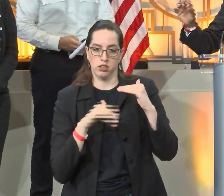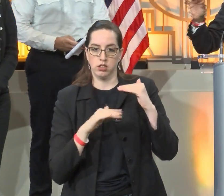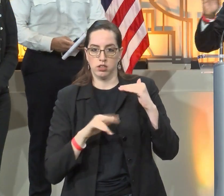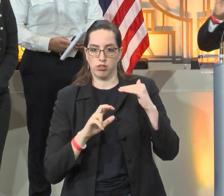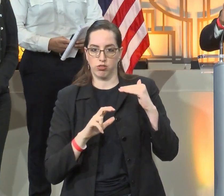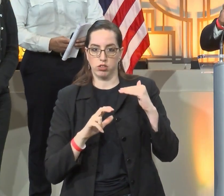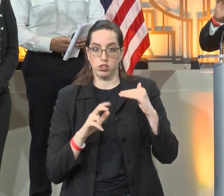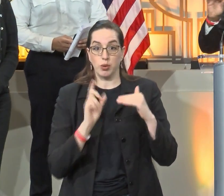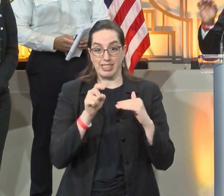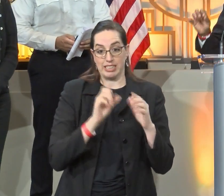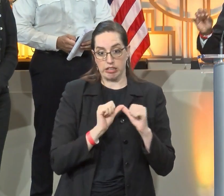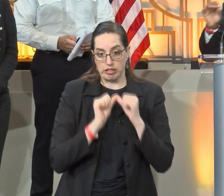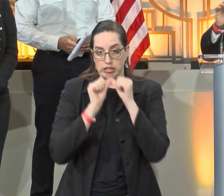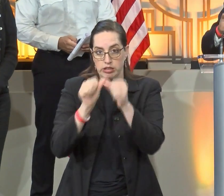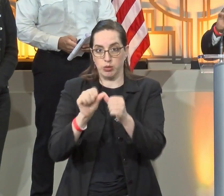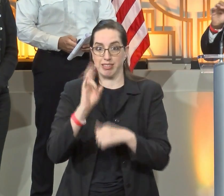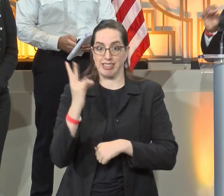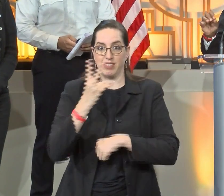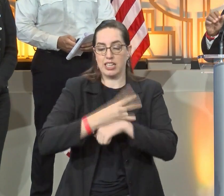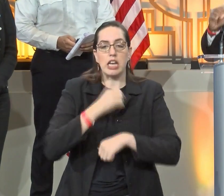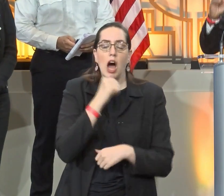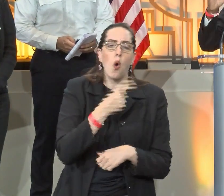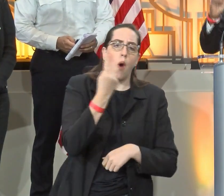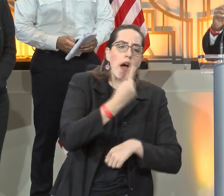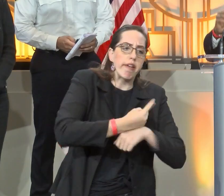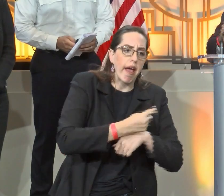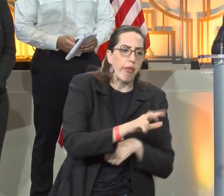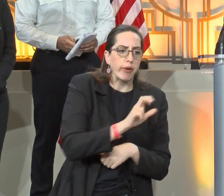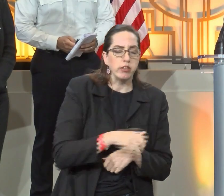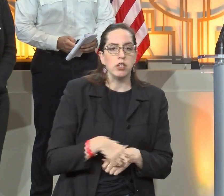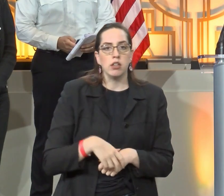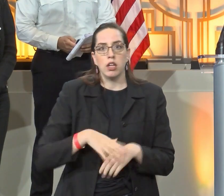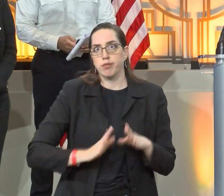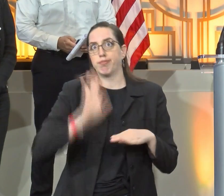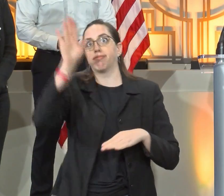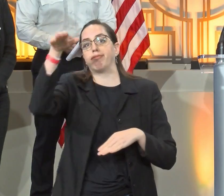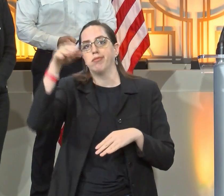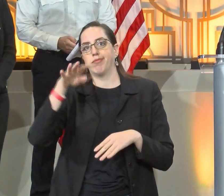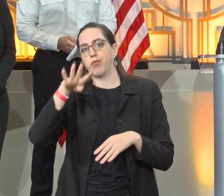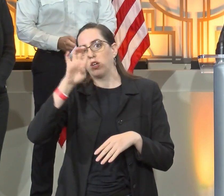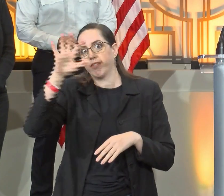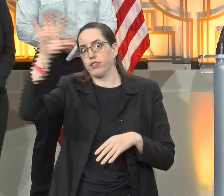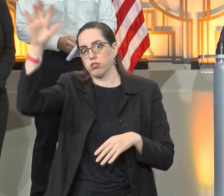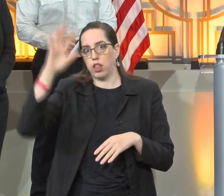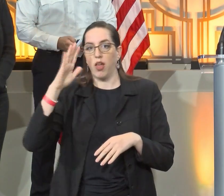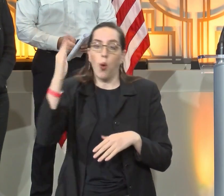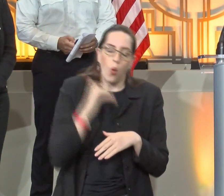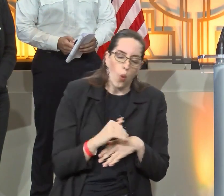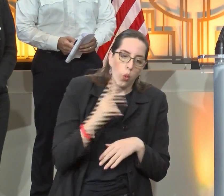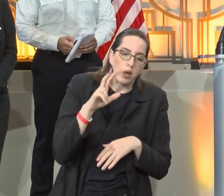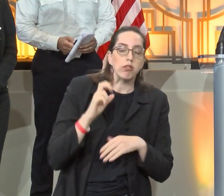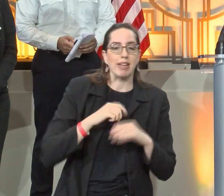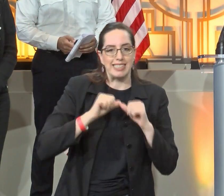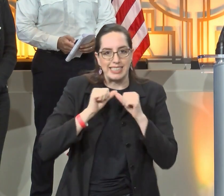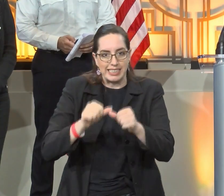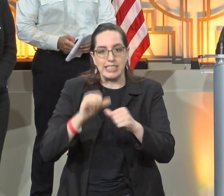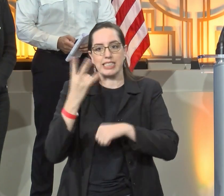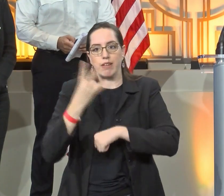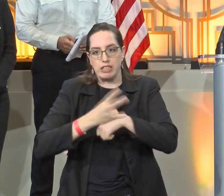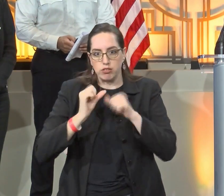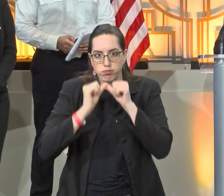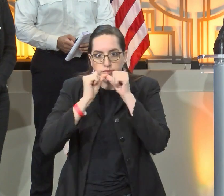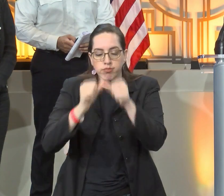7-day period. Okay, not just 1 or 2 days. And then that will help significantly